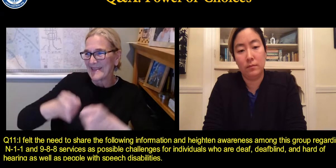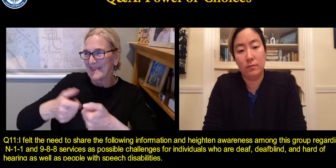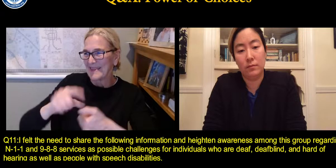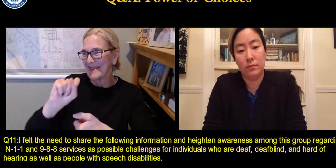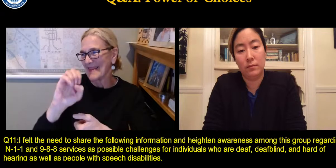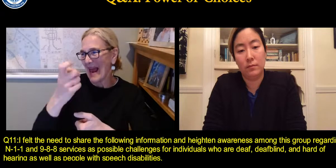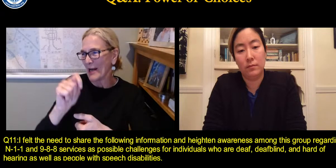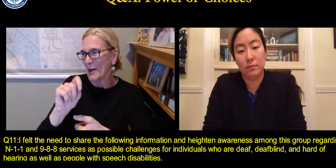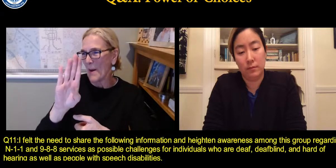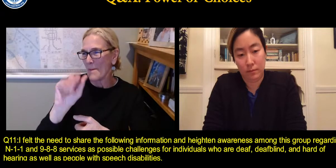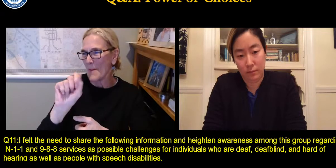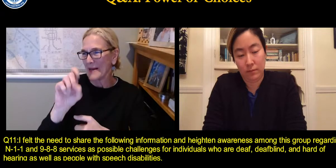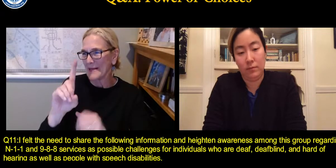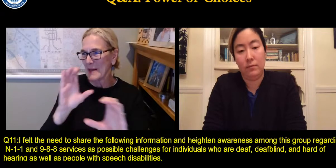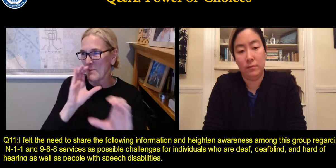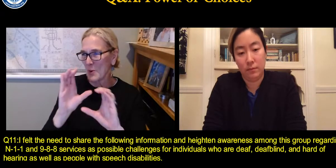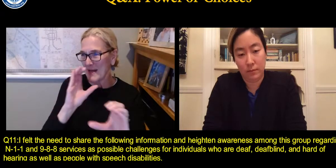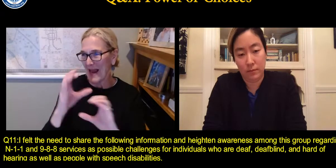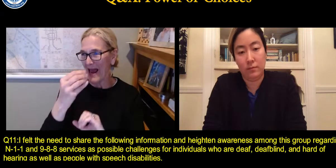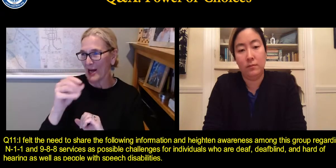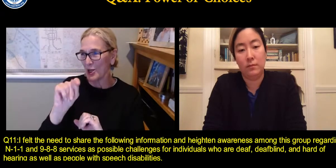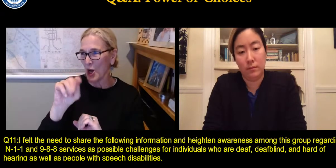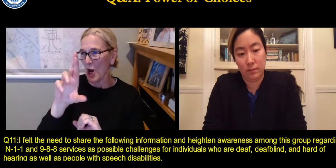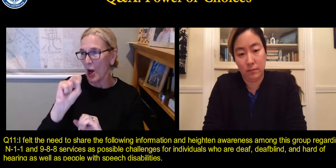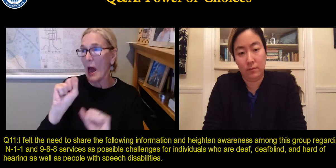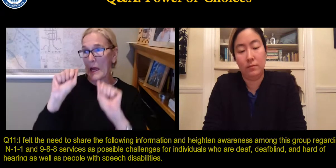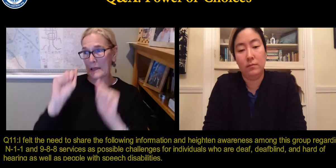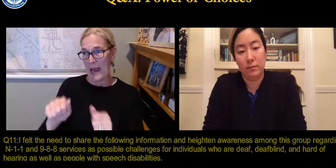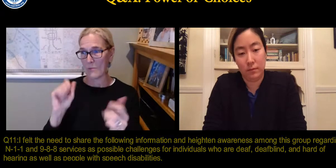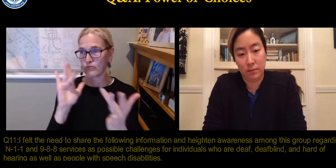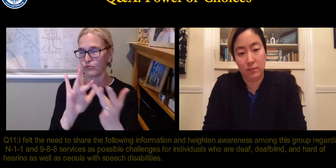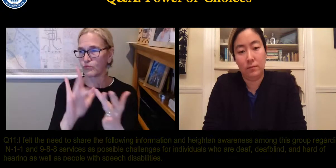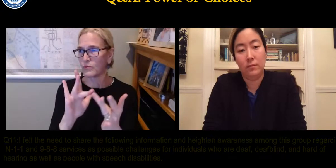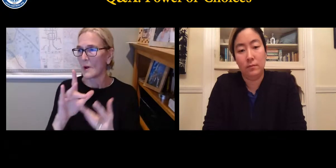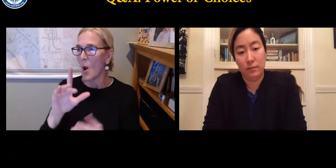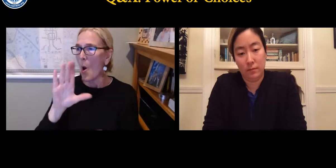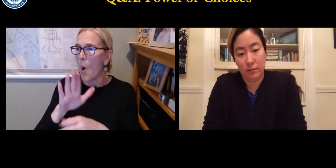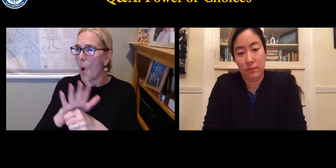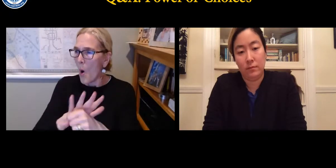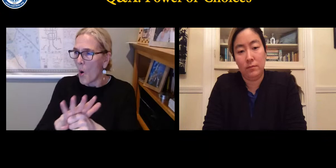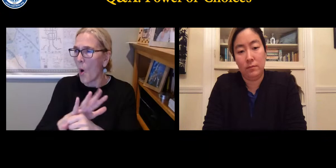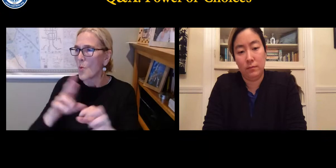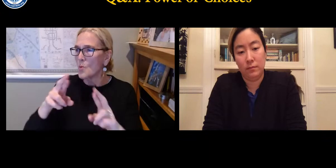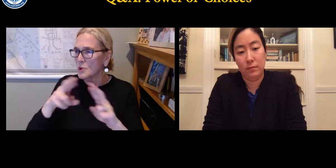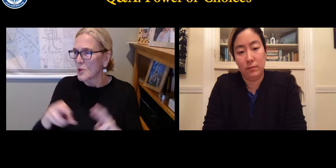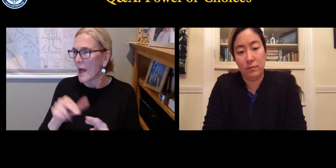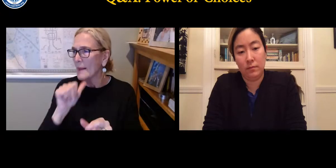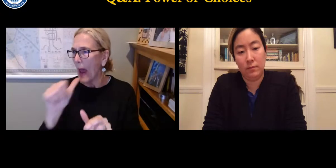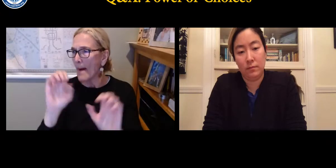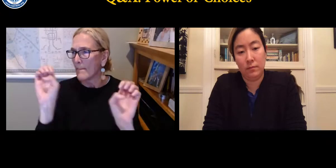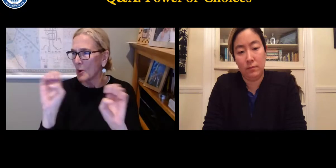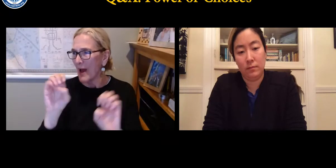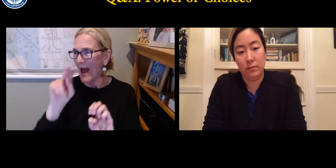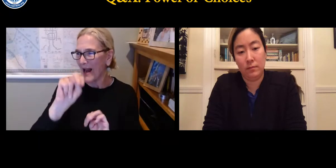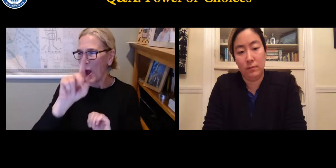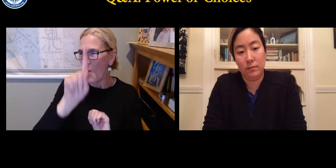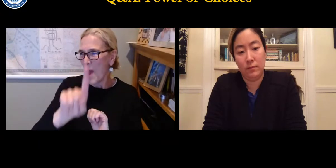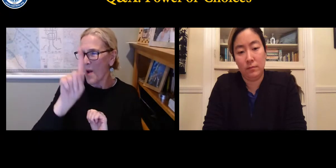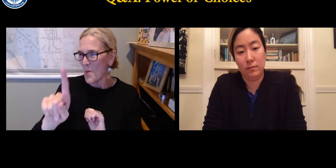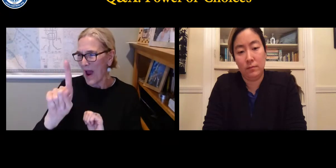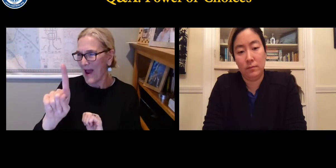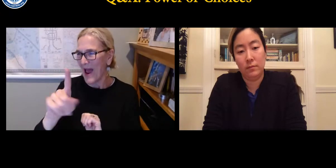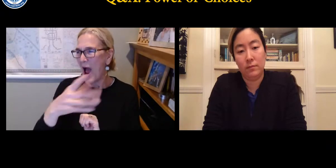1. The FCC should take steps to ensure people that use text-based communications and TRS can